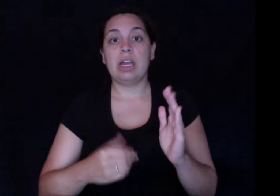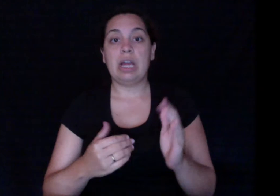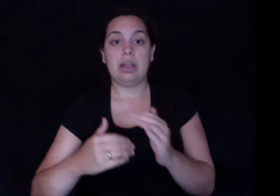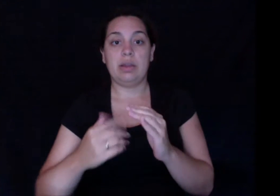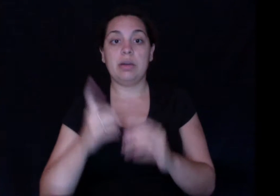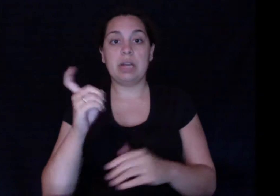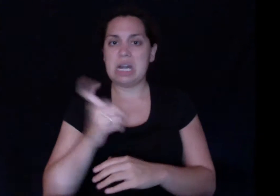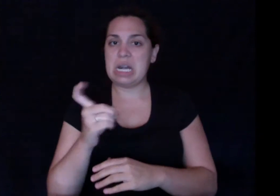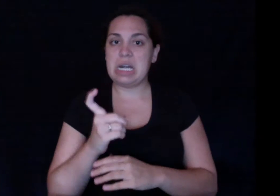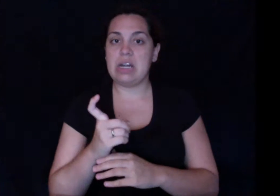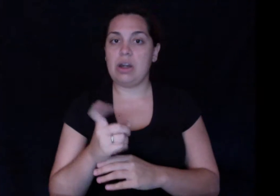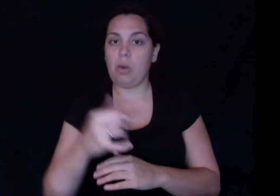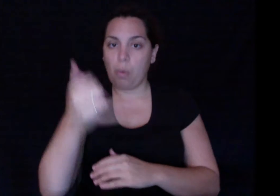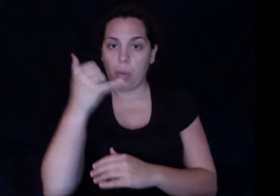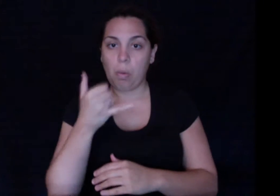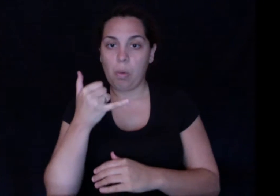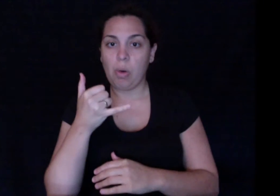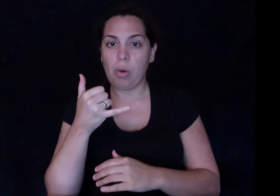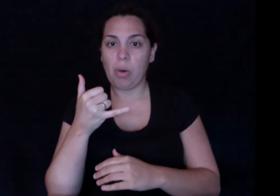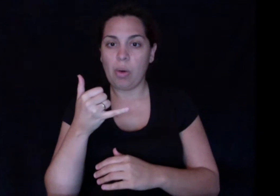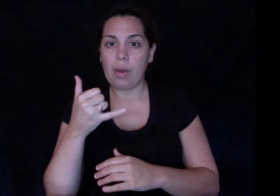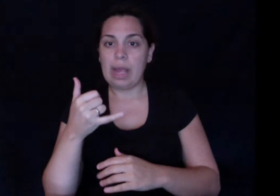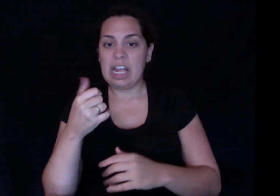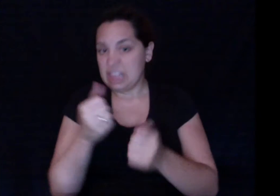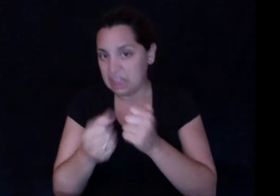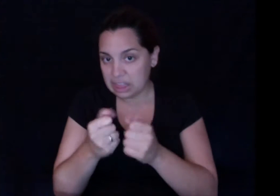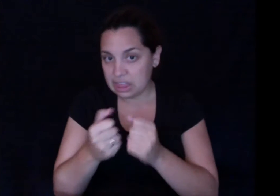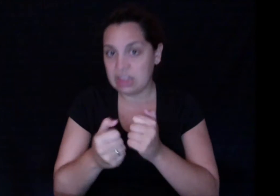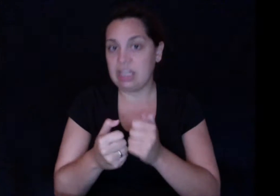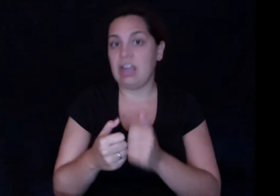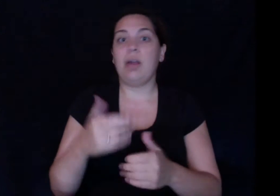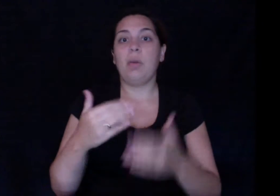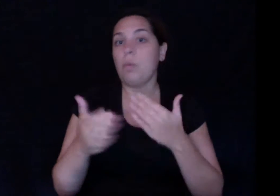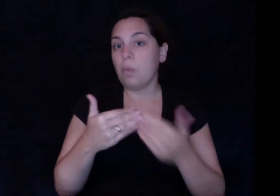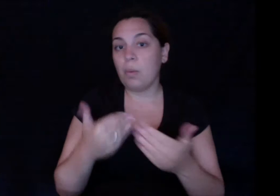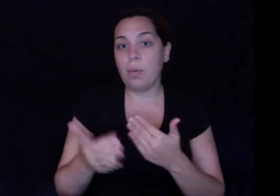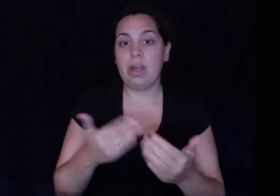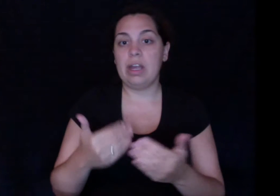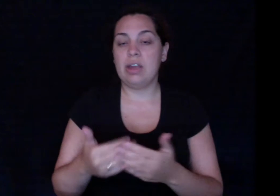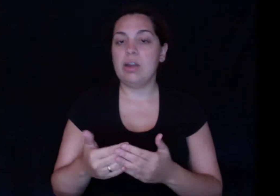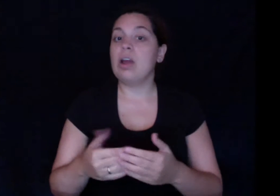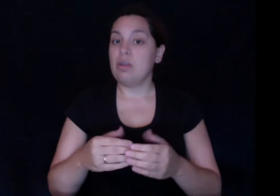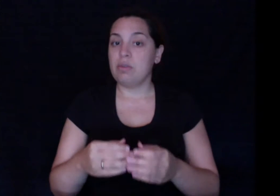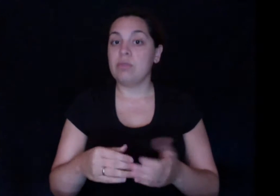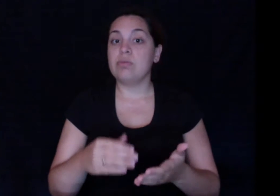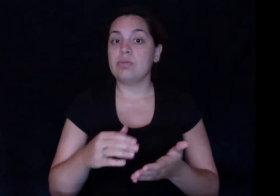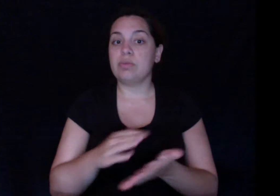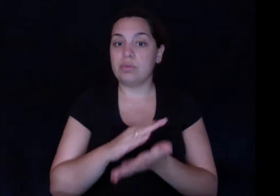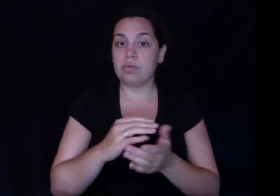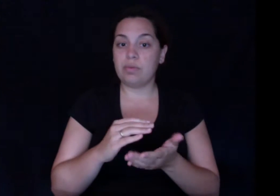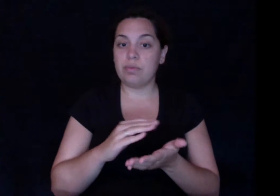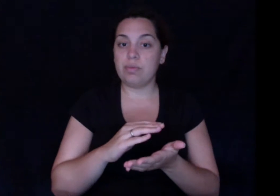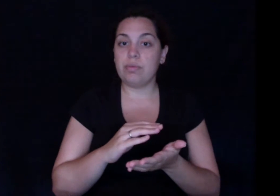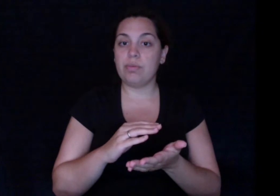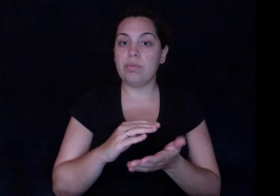an awesome mobile company with no contracts, where you only pay for the calls, texts, and data that you actually use, with no overages. So,